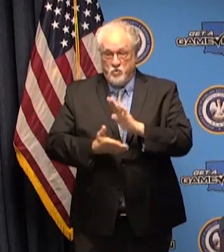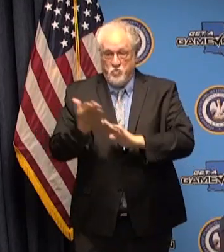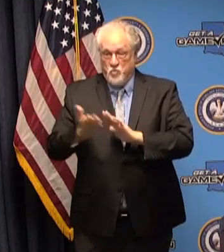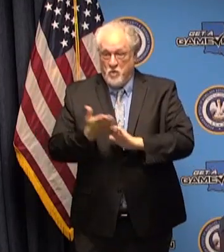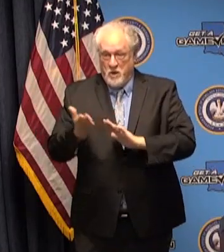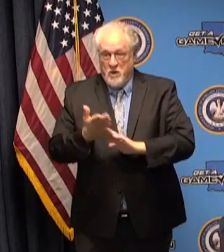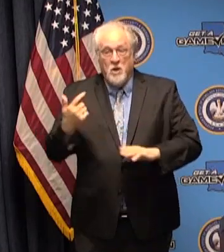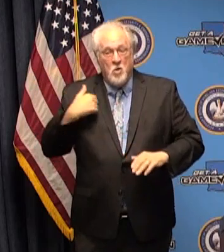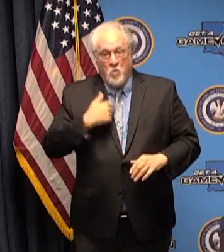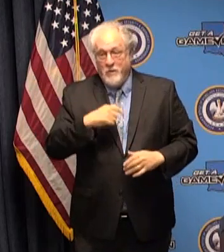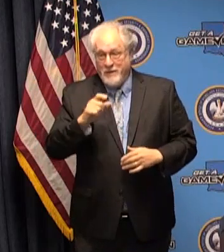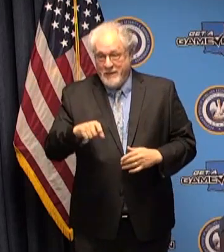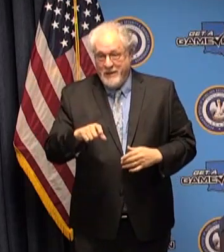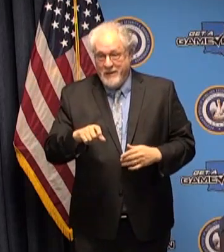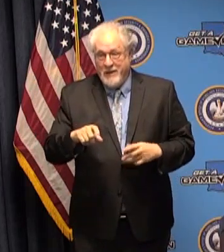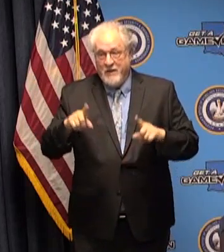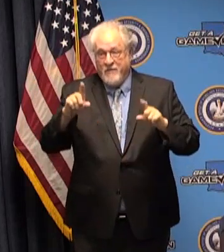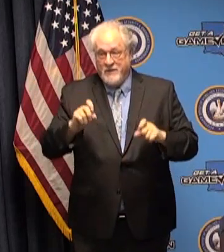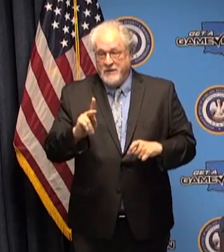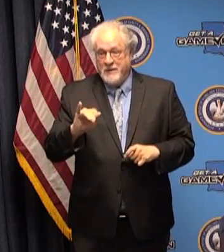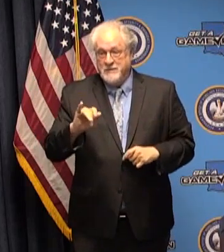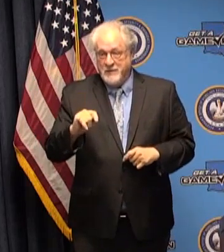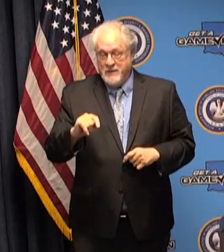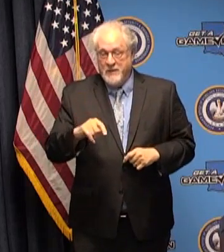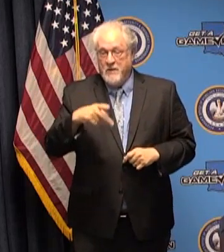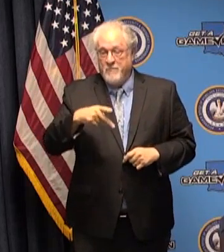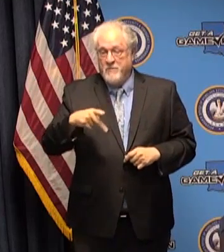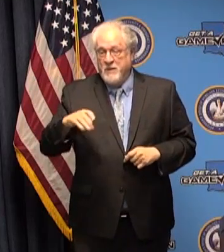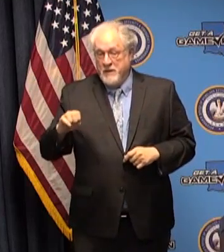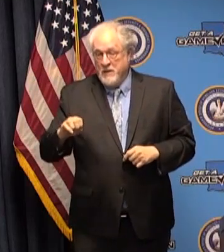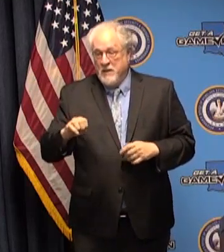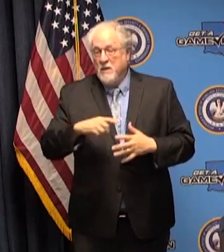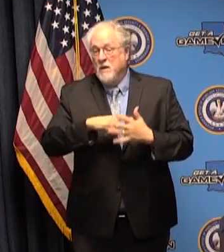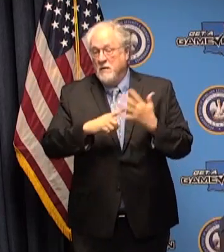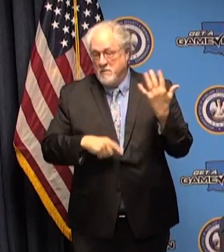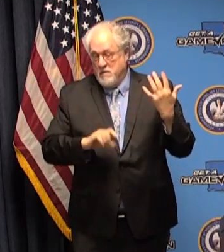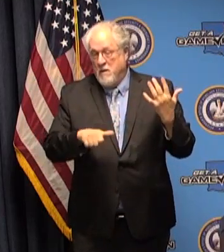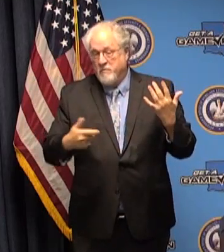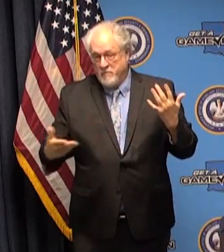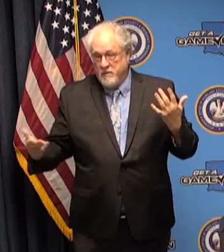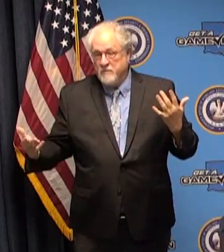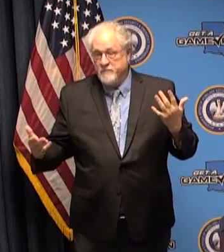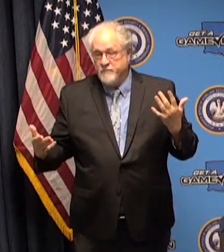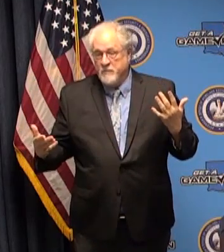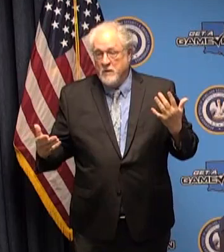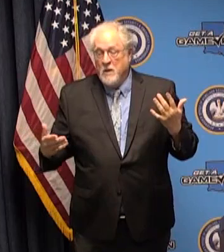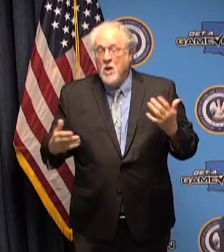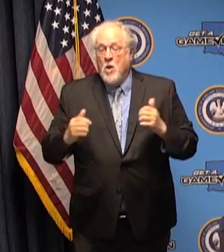these sites. We just need the test kits, the PPE, the other things that the federal government's sending down